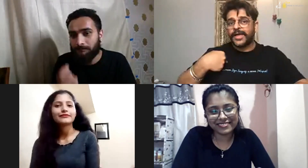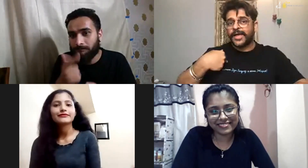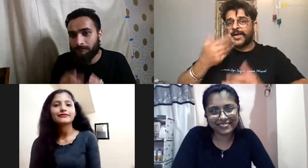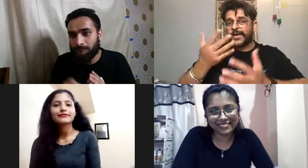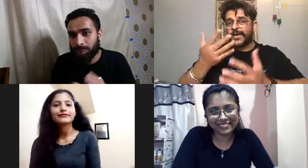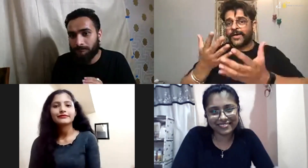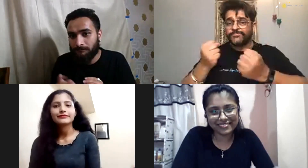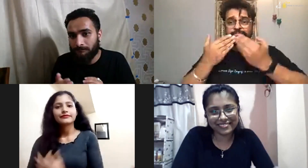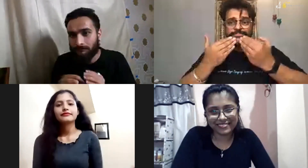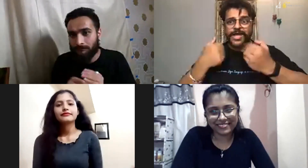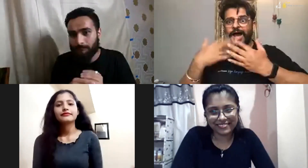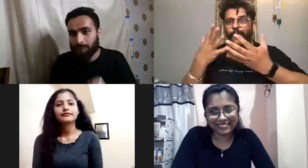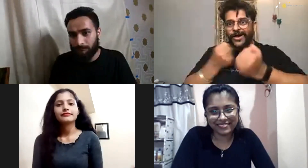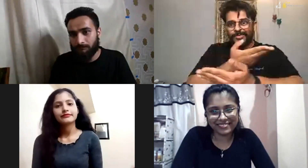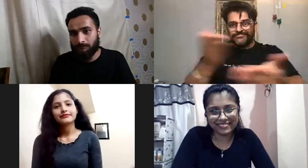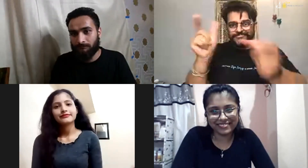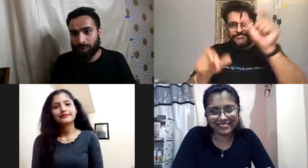Perfect.